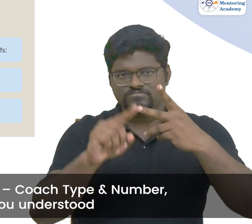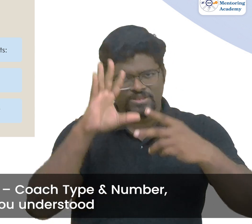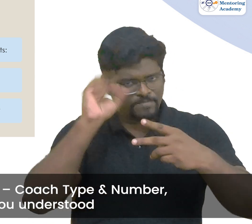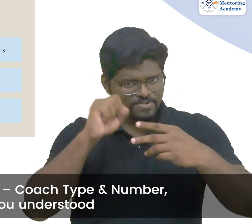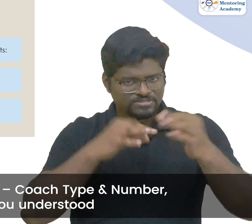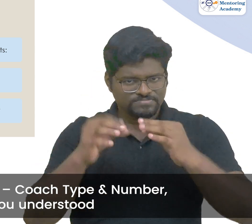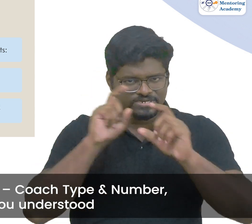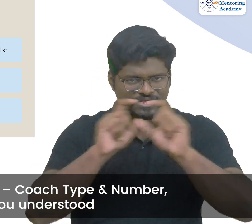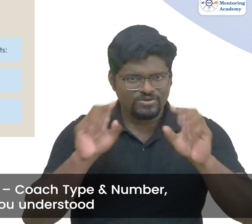Hope you understood.